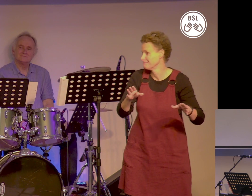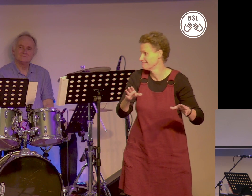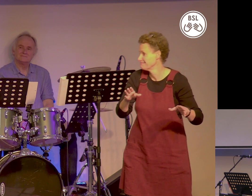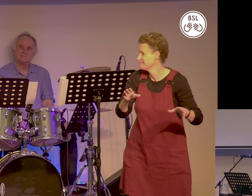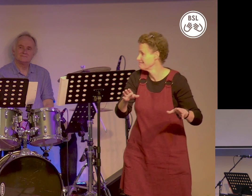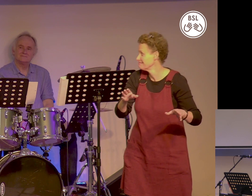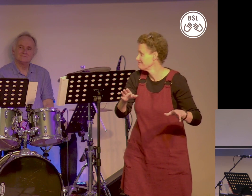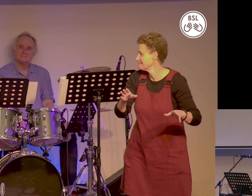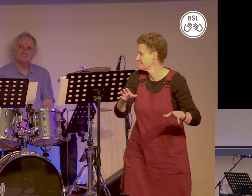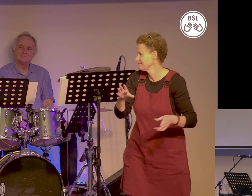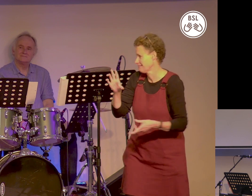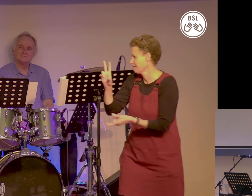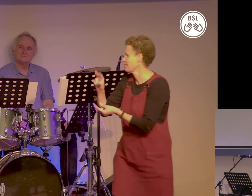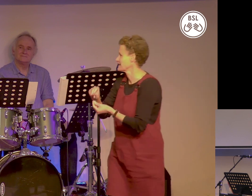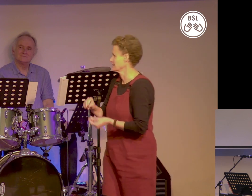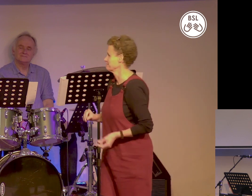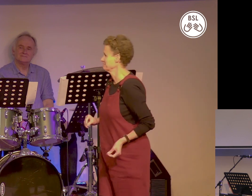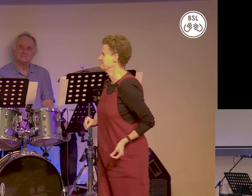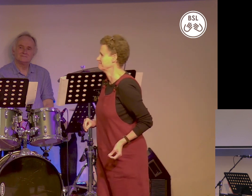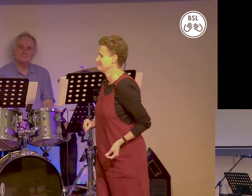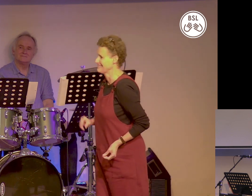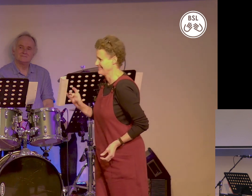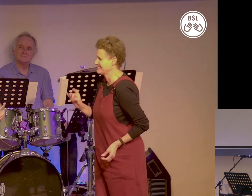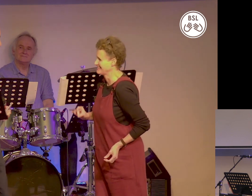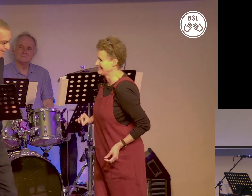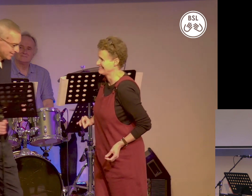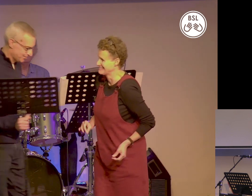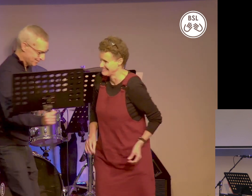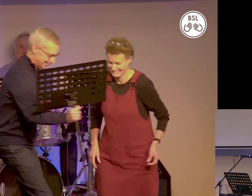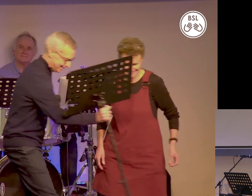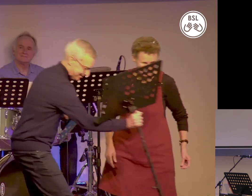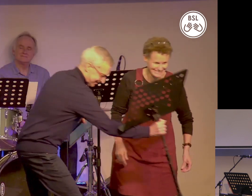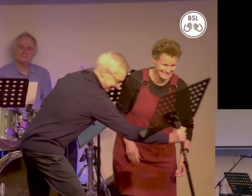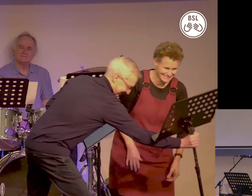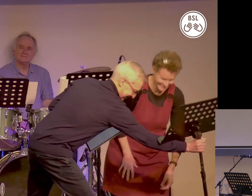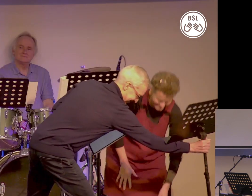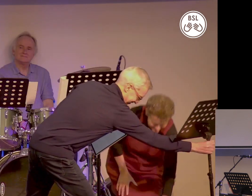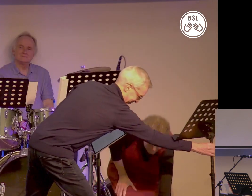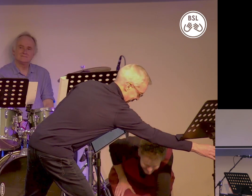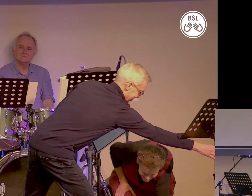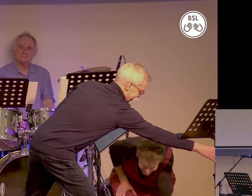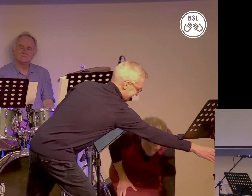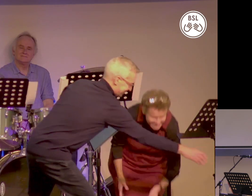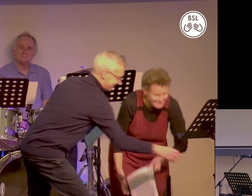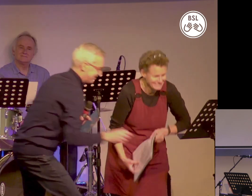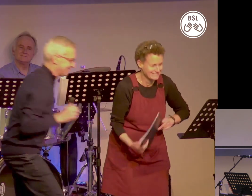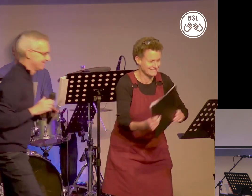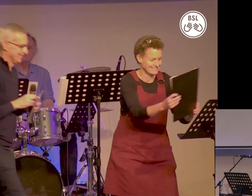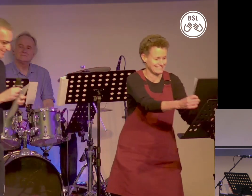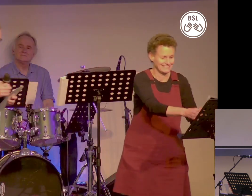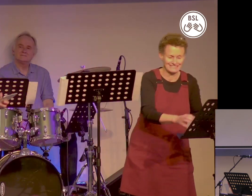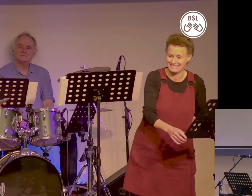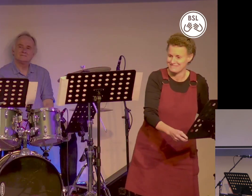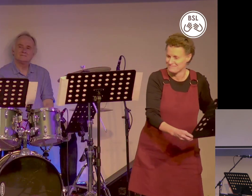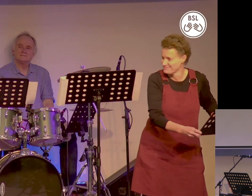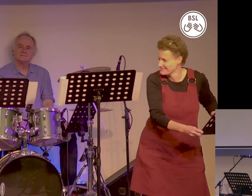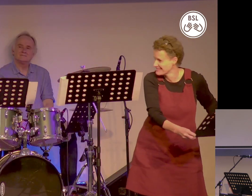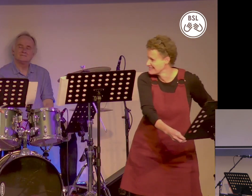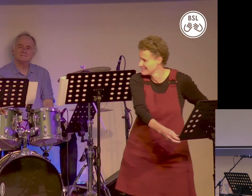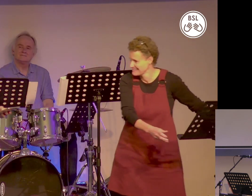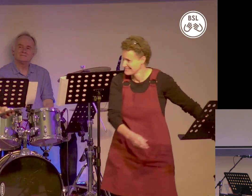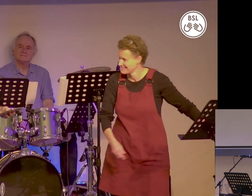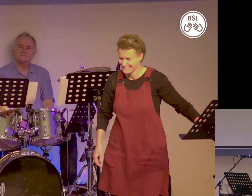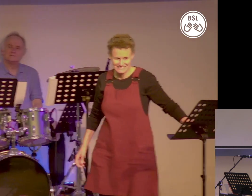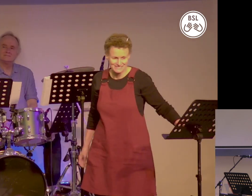so I went to college, 3 years training. That's a summary. I went to train for 3 years. 3 years. Yeah, 3 years training. There